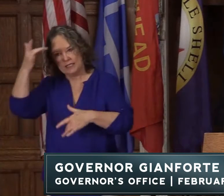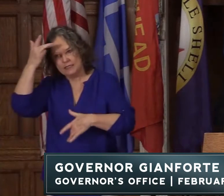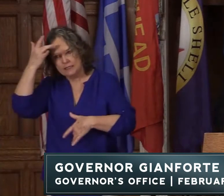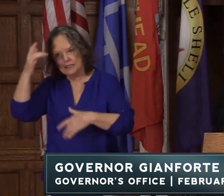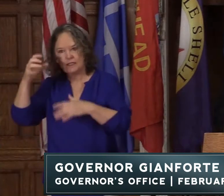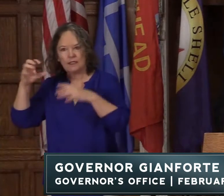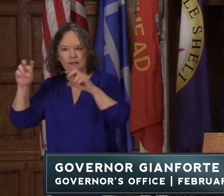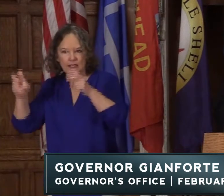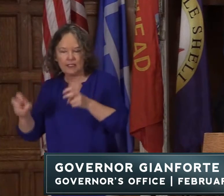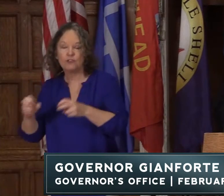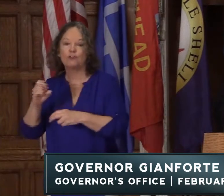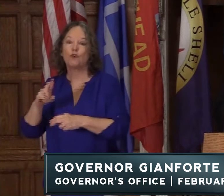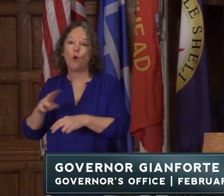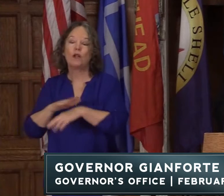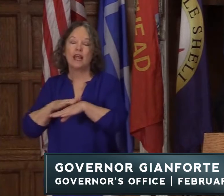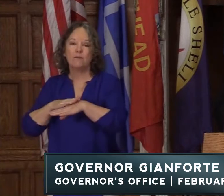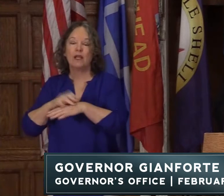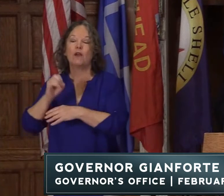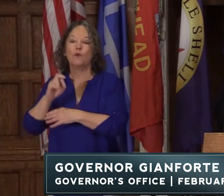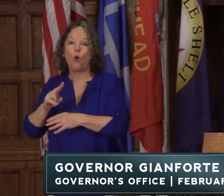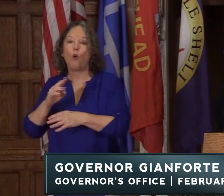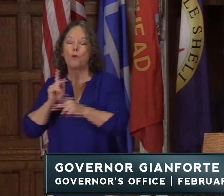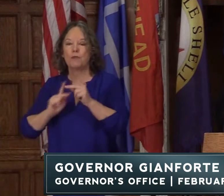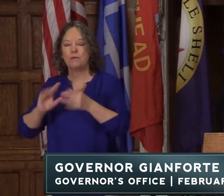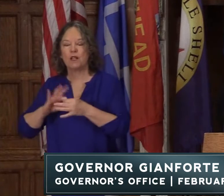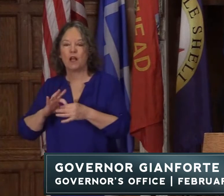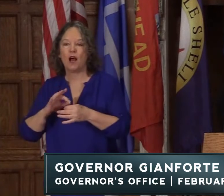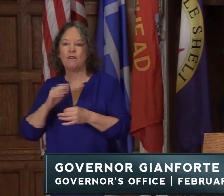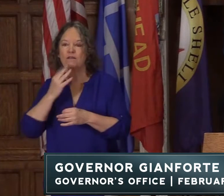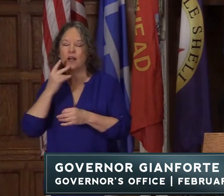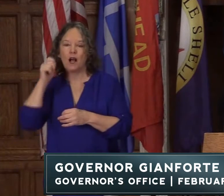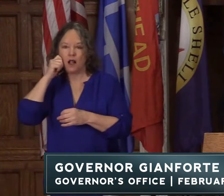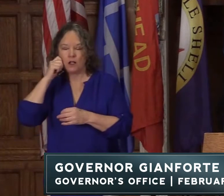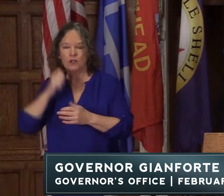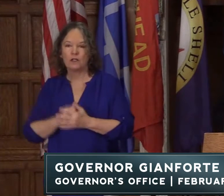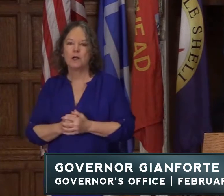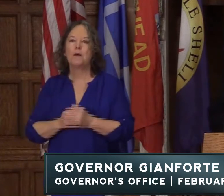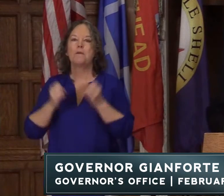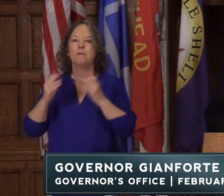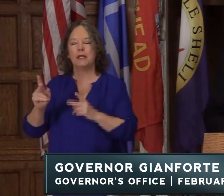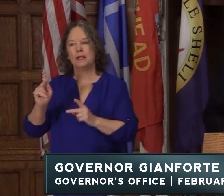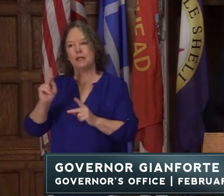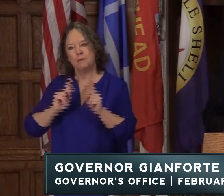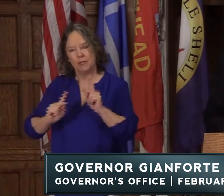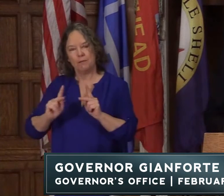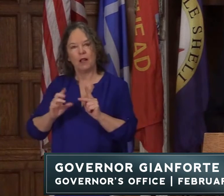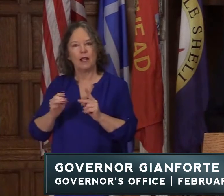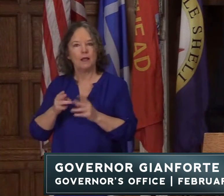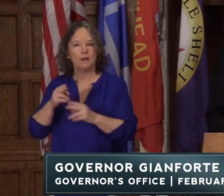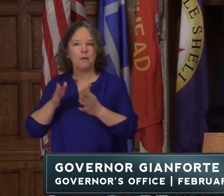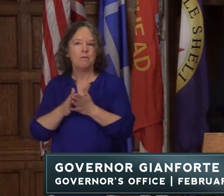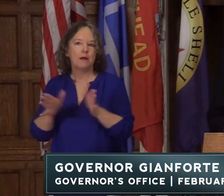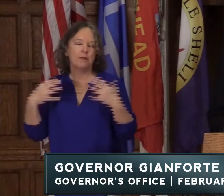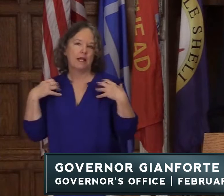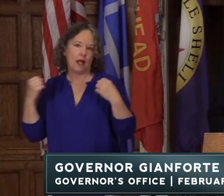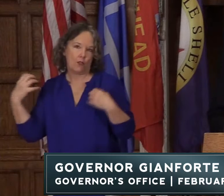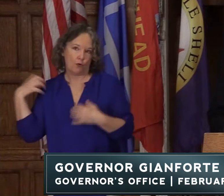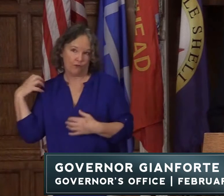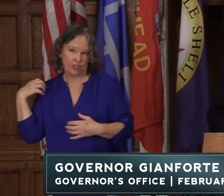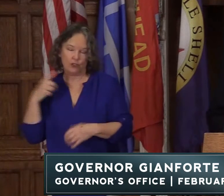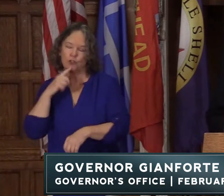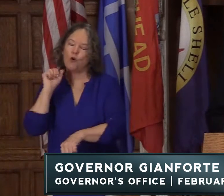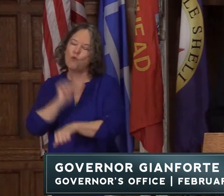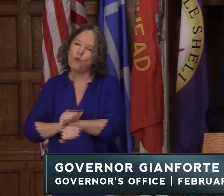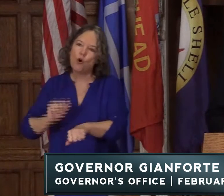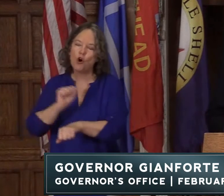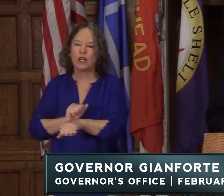color are eligible to receive the vaccine now. Many local public health officials are working diligently to